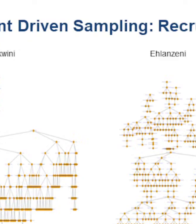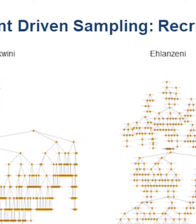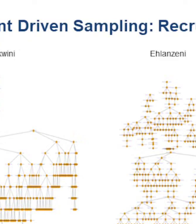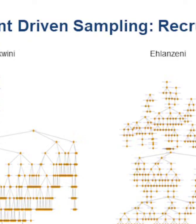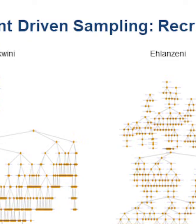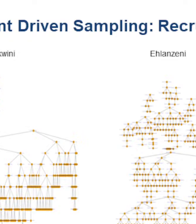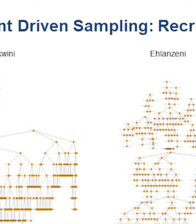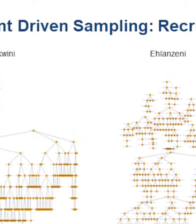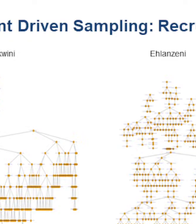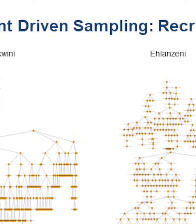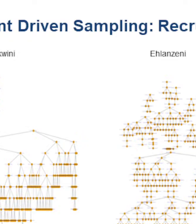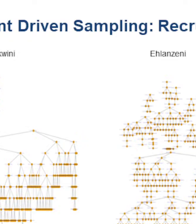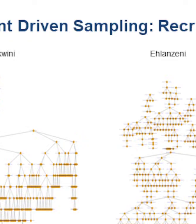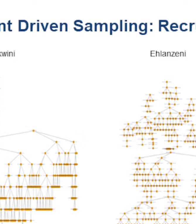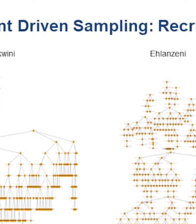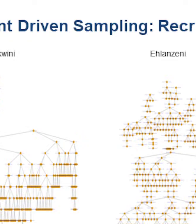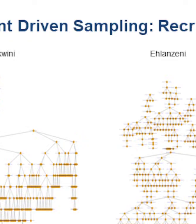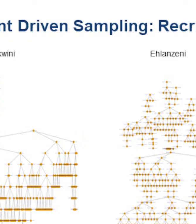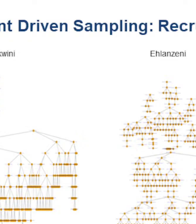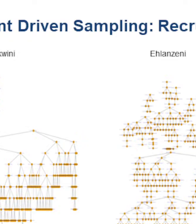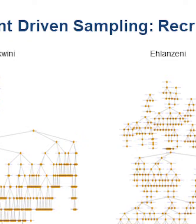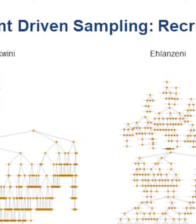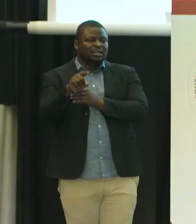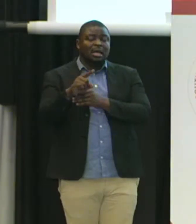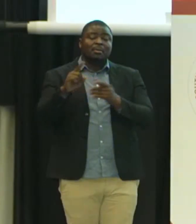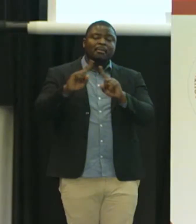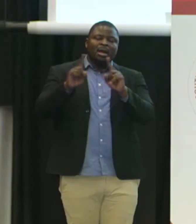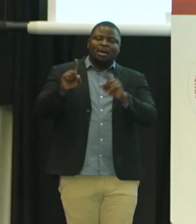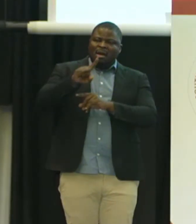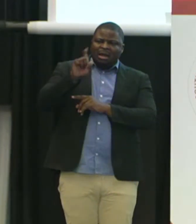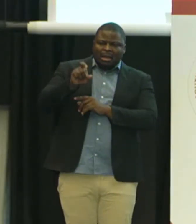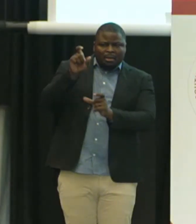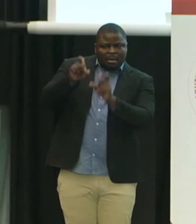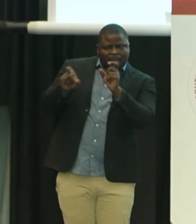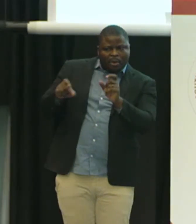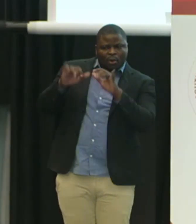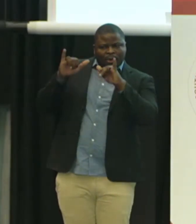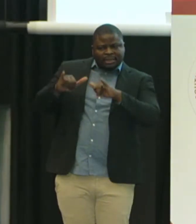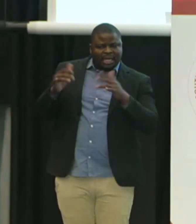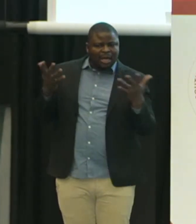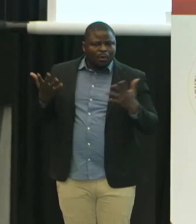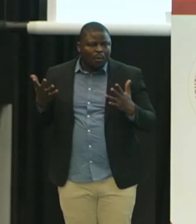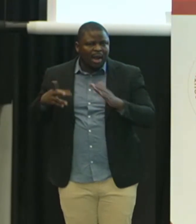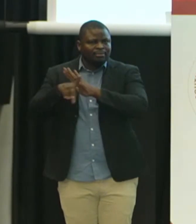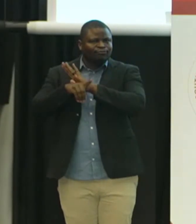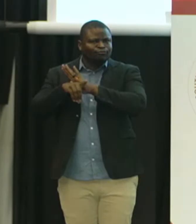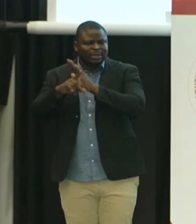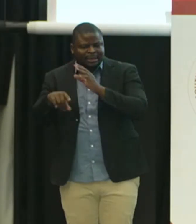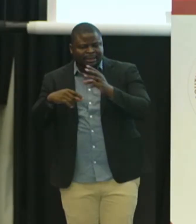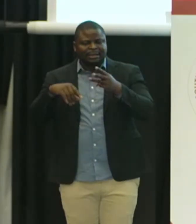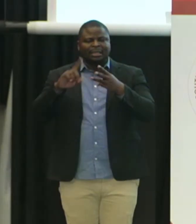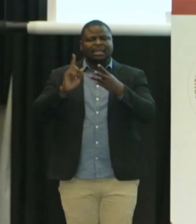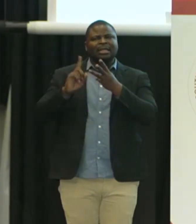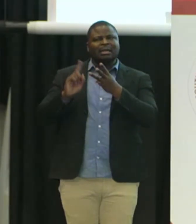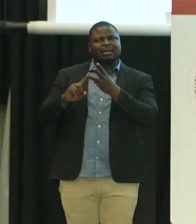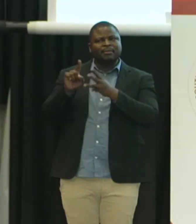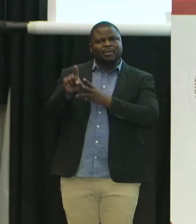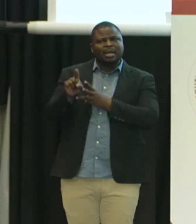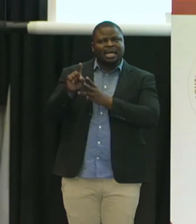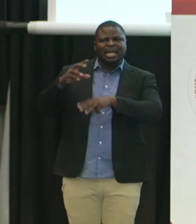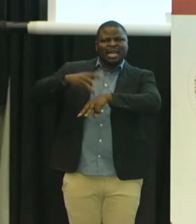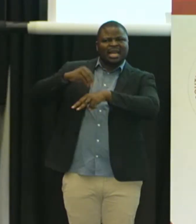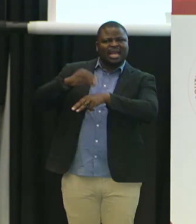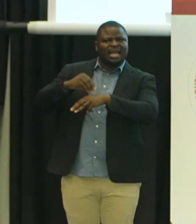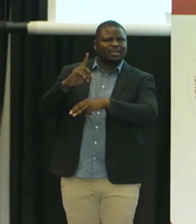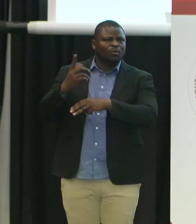want diverse seeds in terms of where they live in the district, in terms of their age, in terms of their kind of social networks,